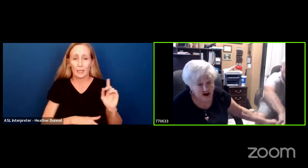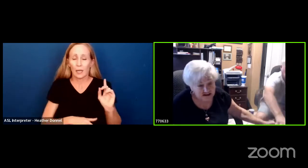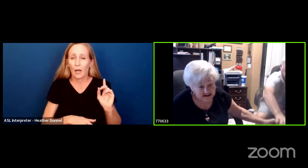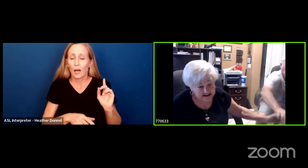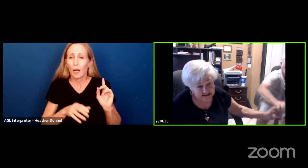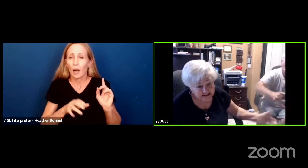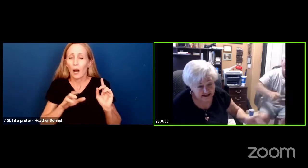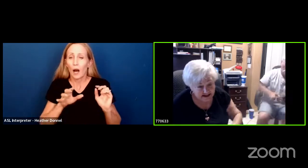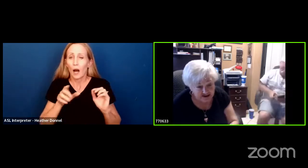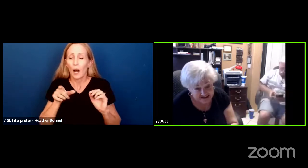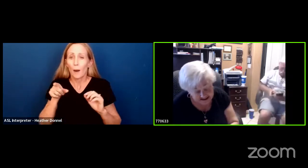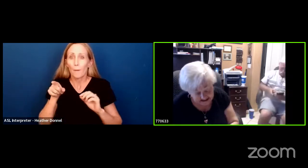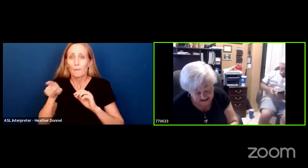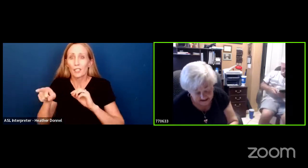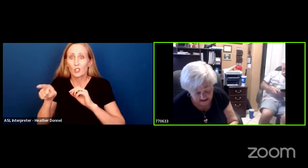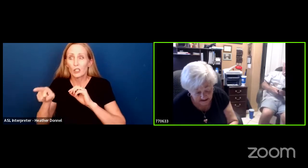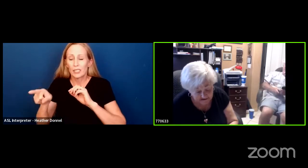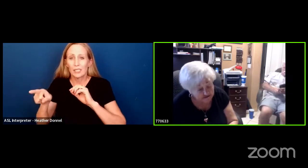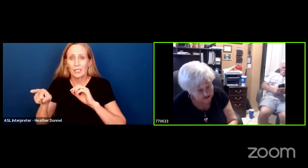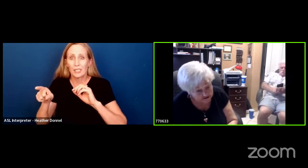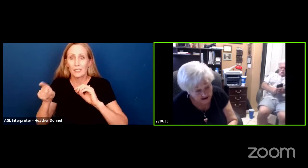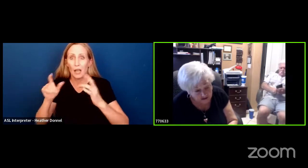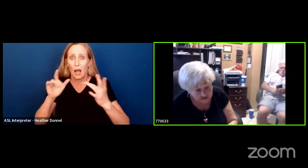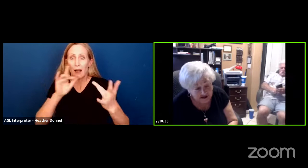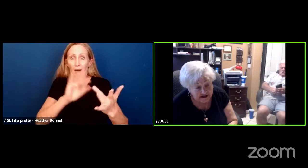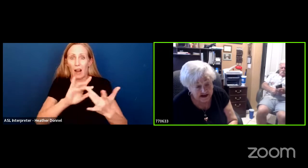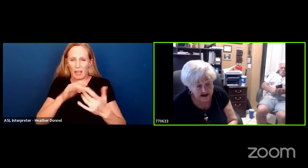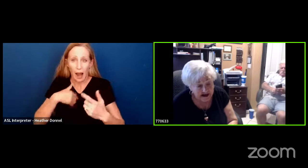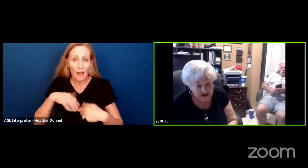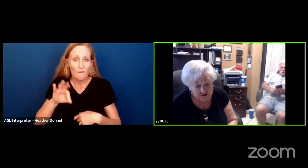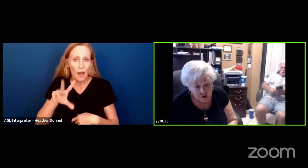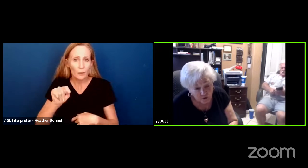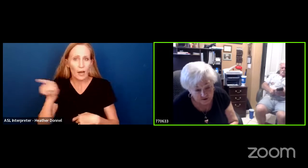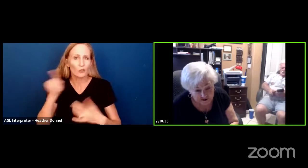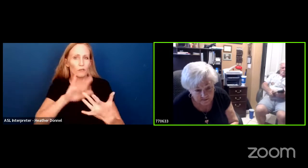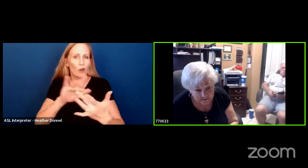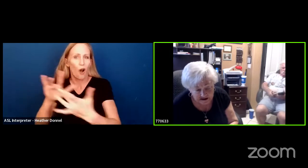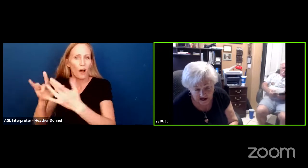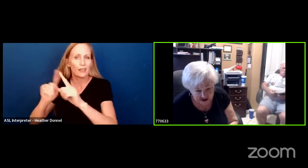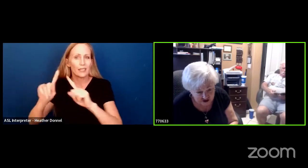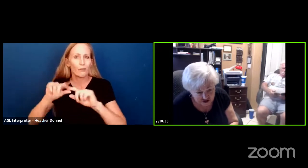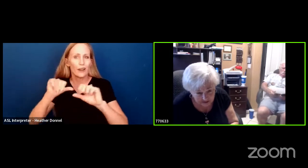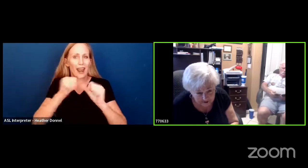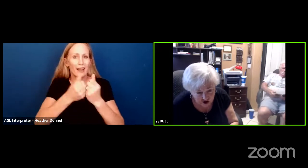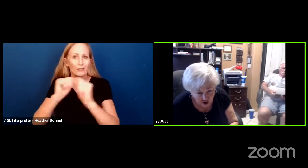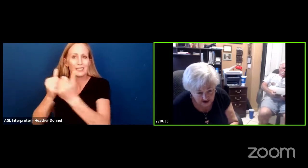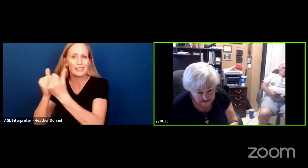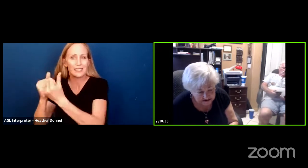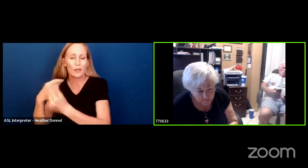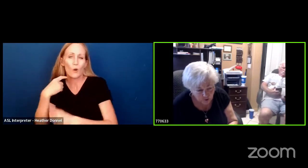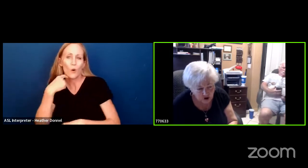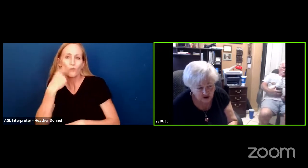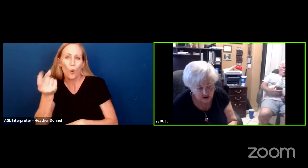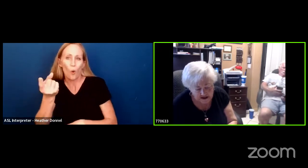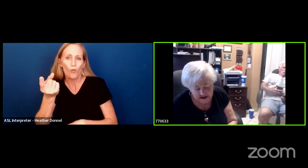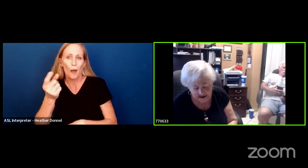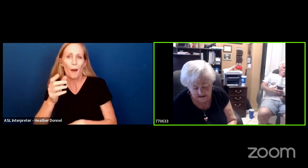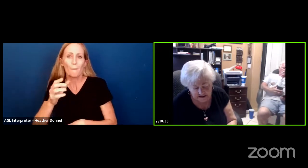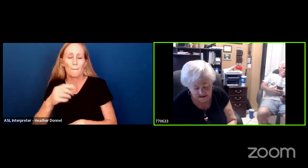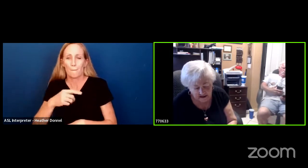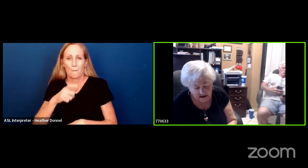has gone to these agencies, I found out, and told them that I should not be called